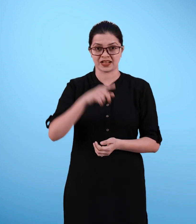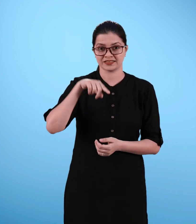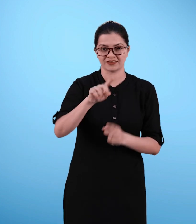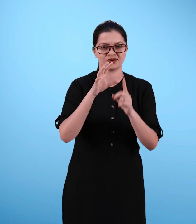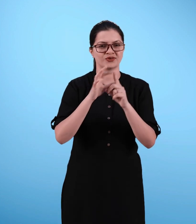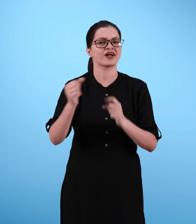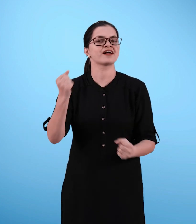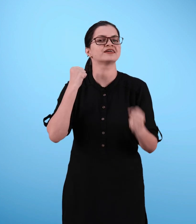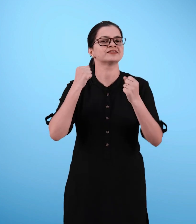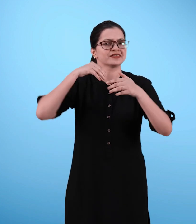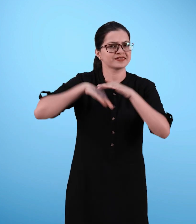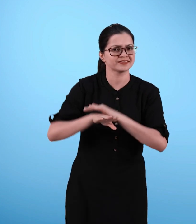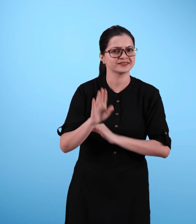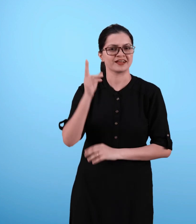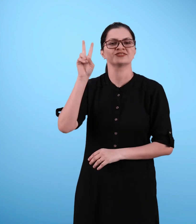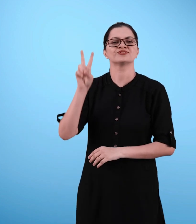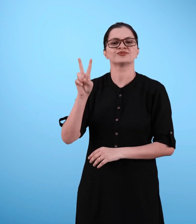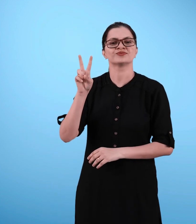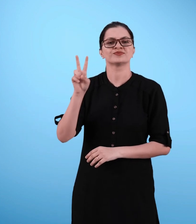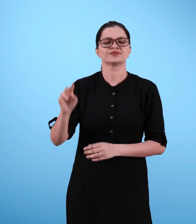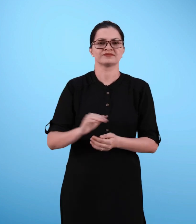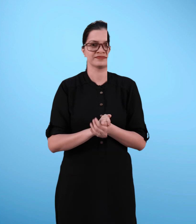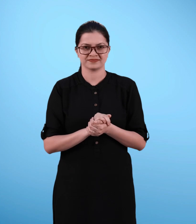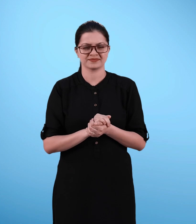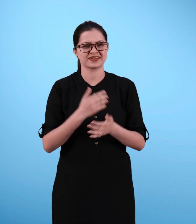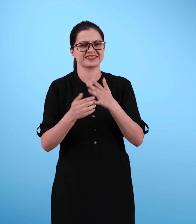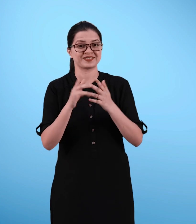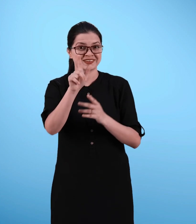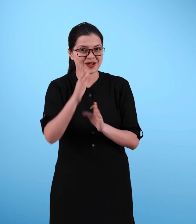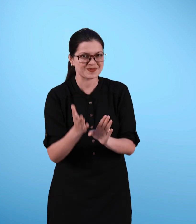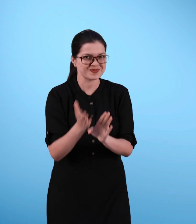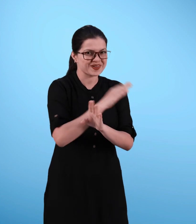This is the This figure is the figure 3.2, 3.2, an piece of enlarged view